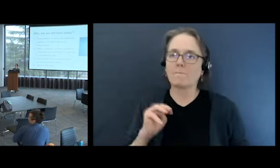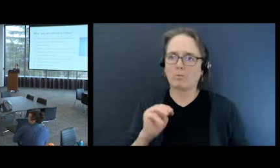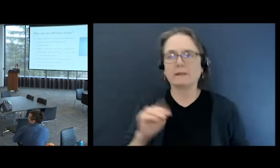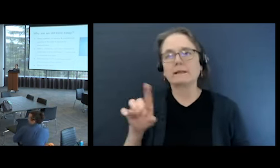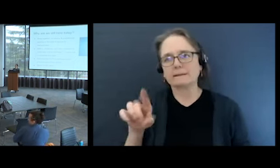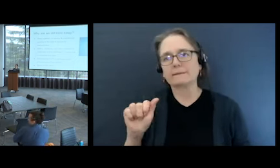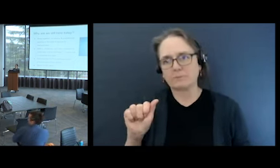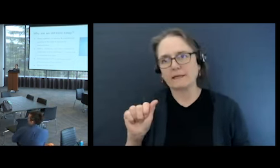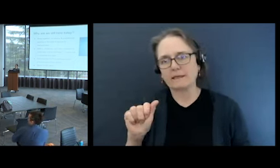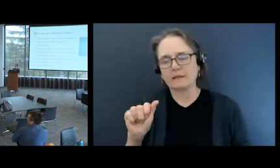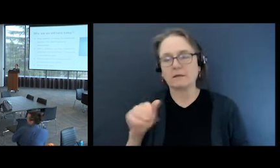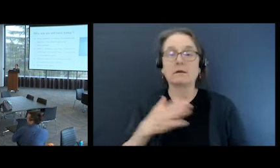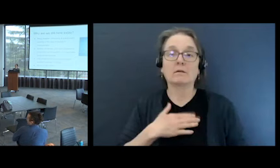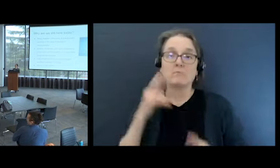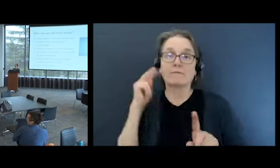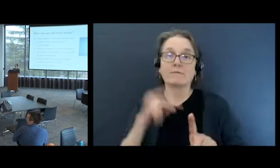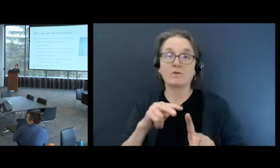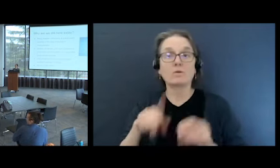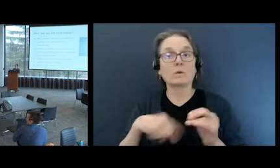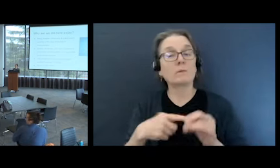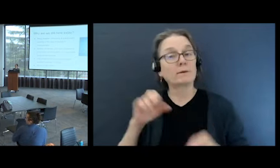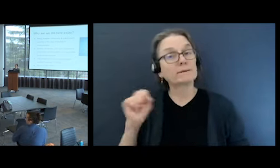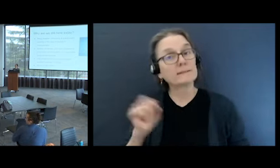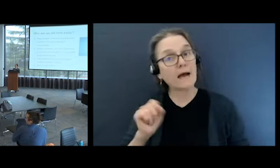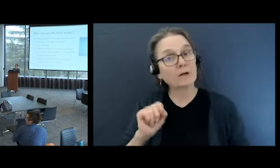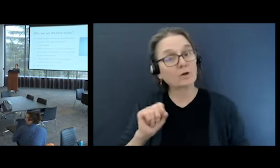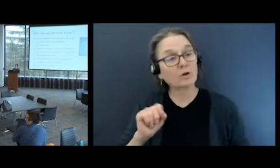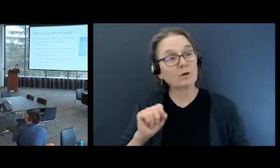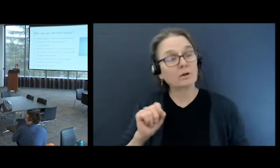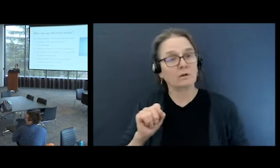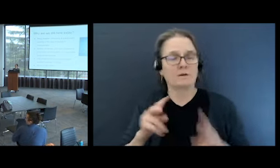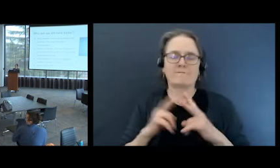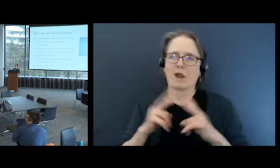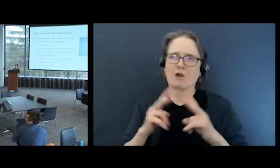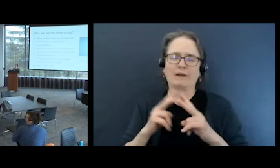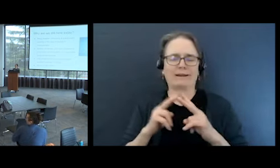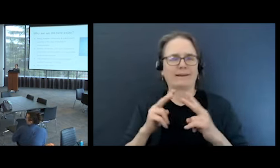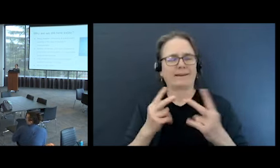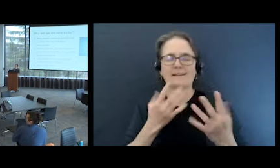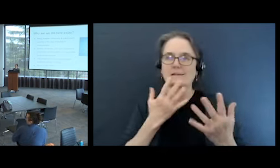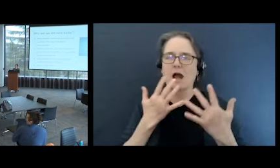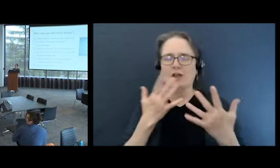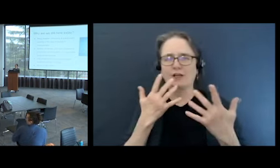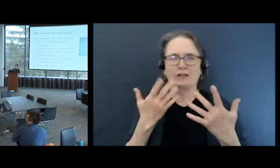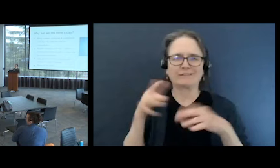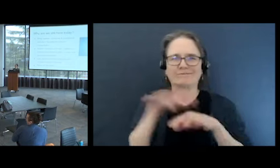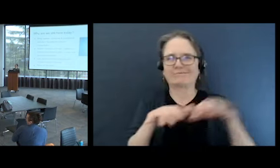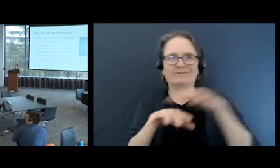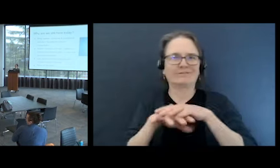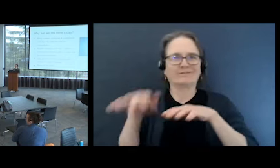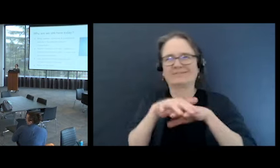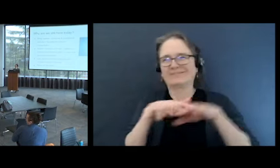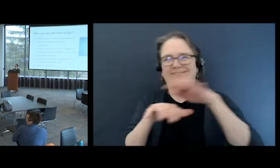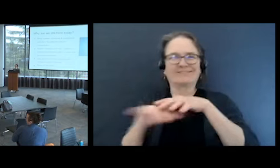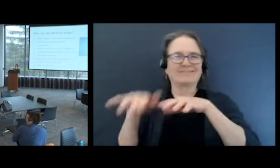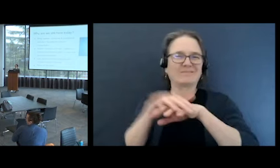of Seattle is very colored by how it's possible to get around.